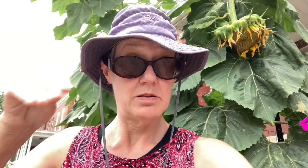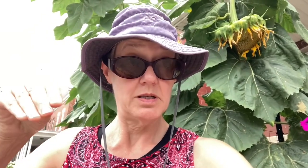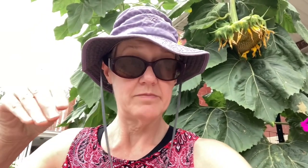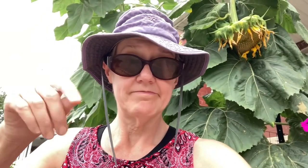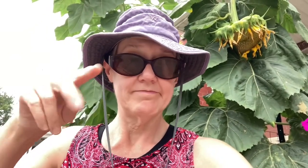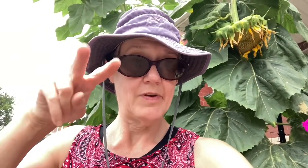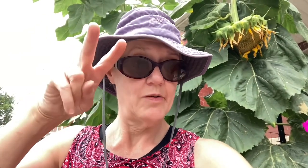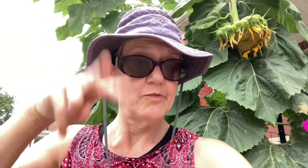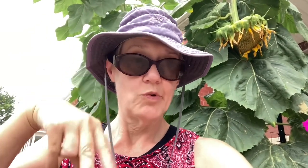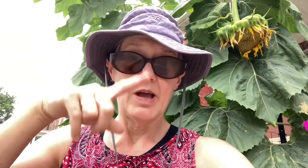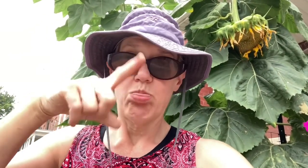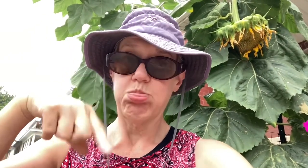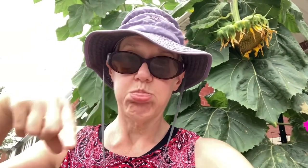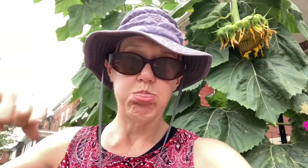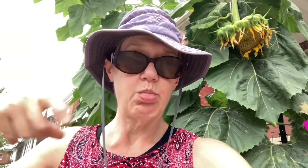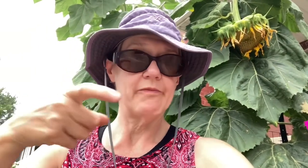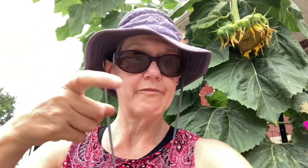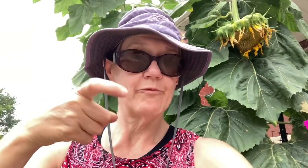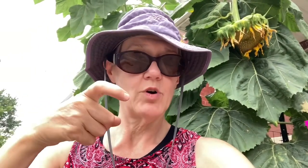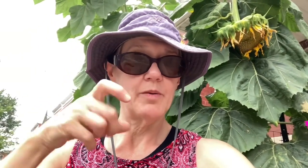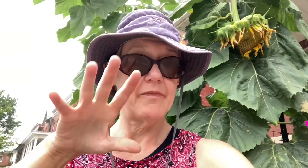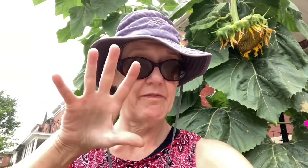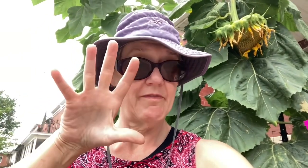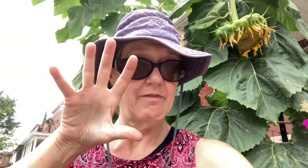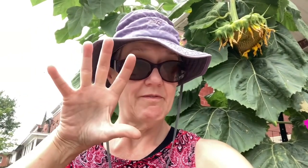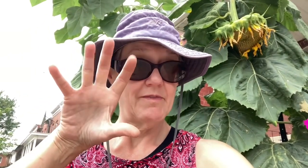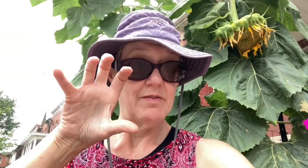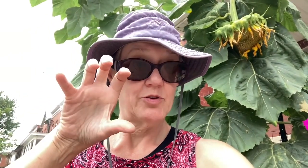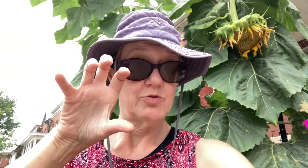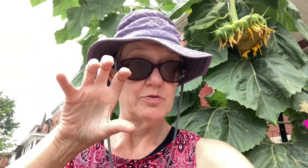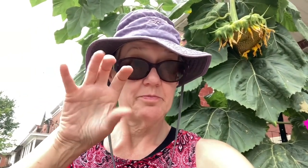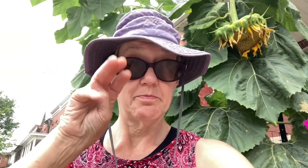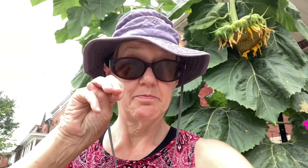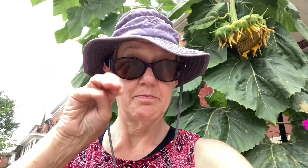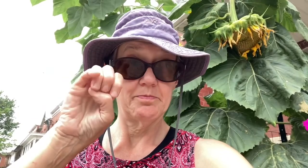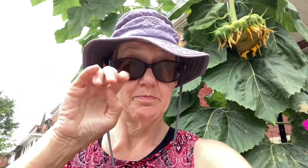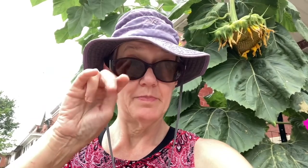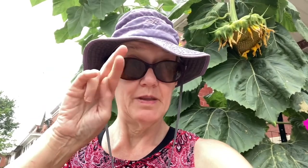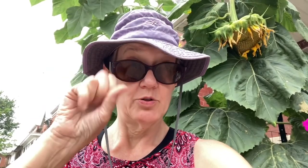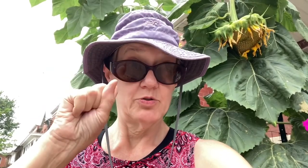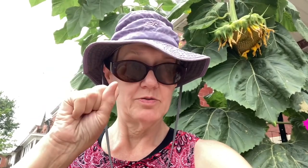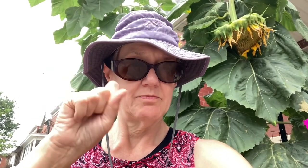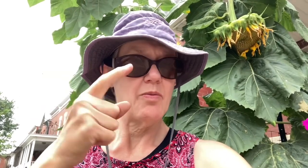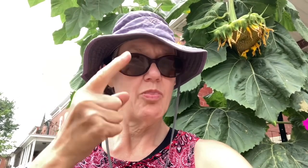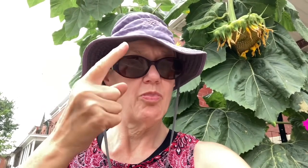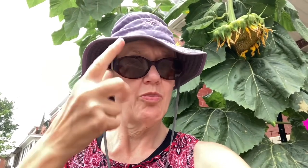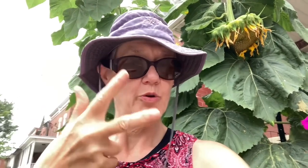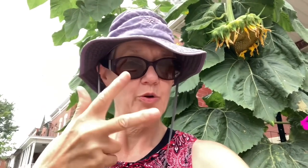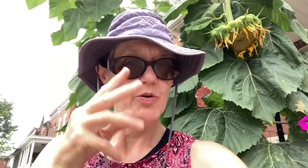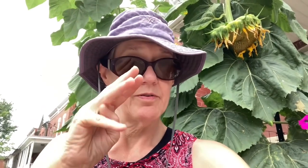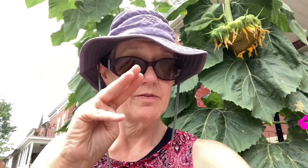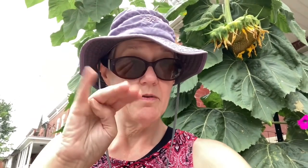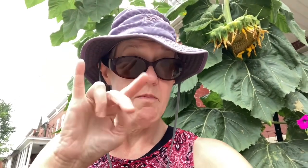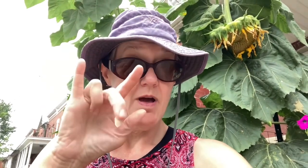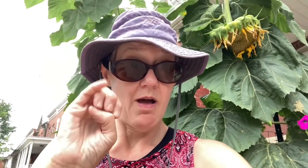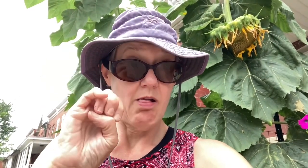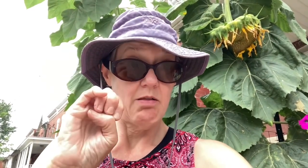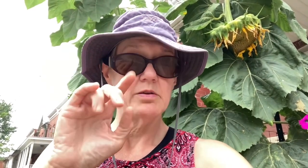you're going to need to space them, and I've read a variety of information anywhere from 500 meters, which is about 1/3 of a